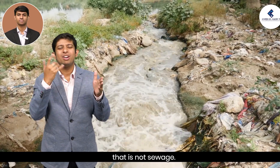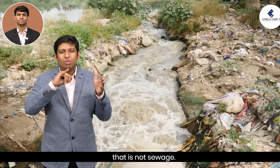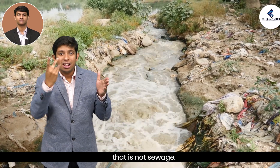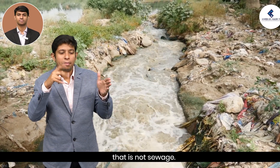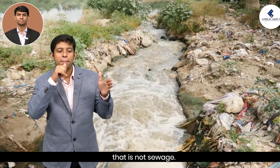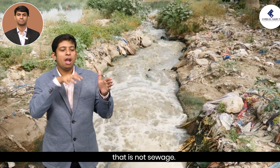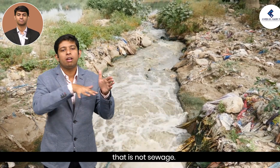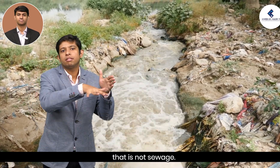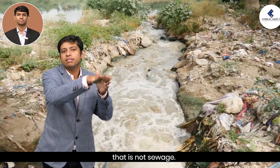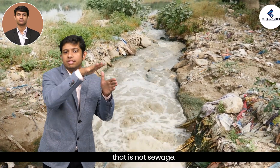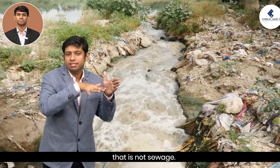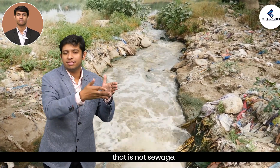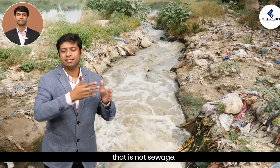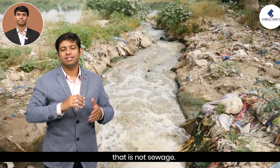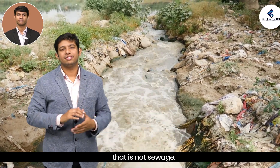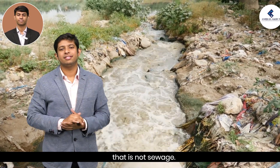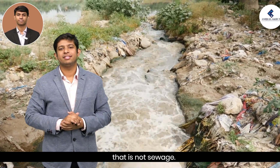sewage.